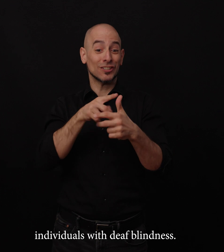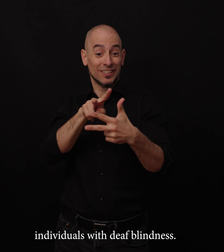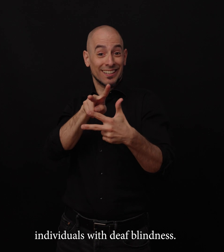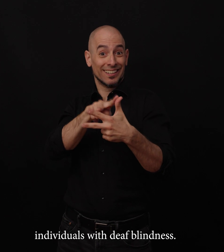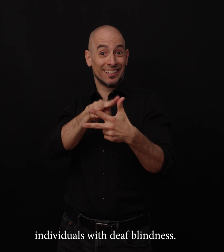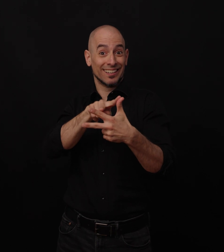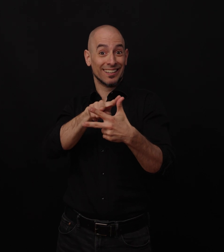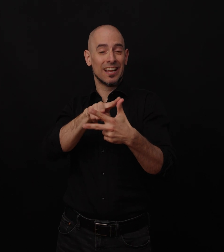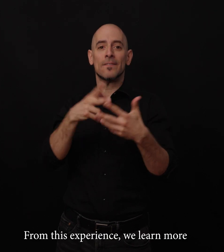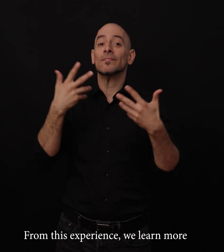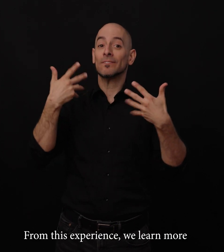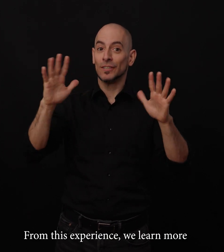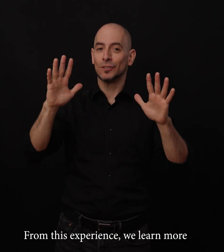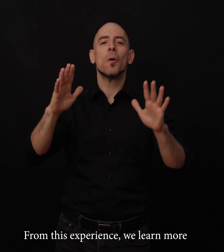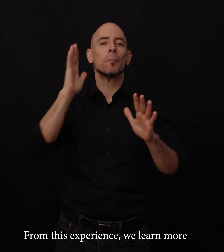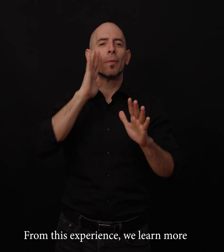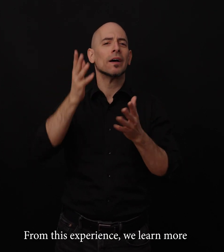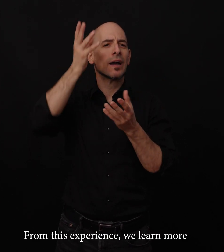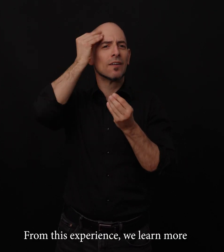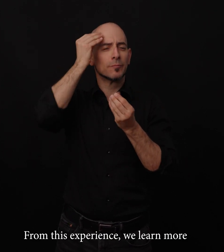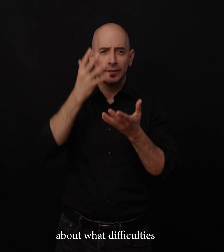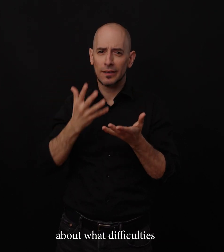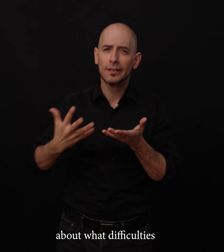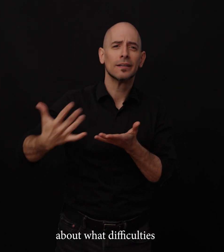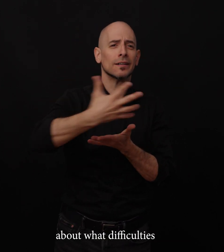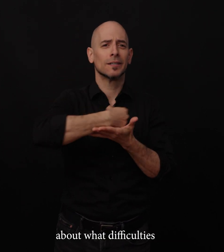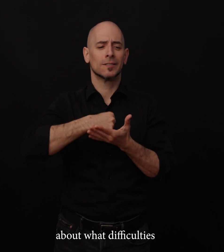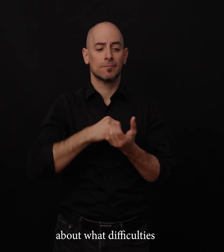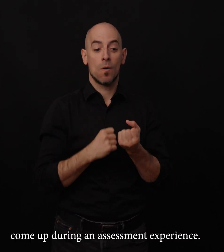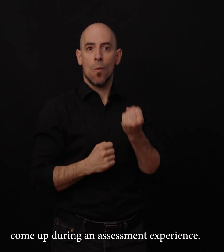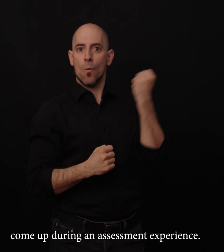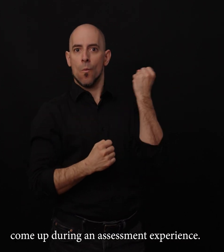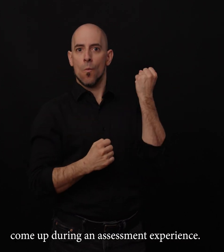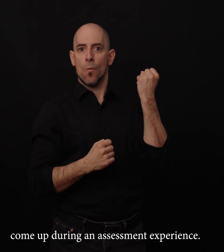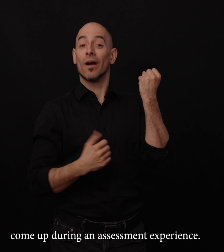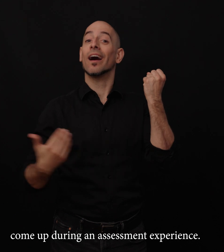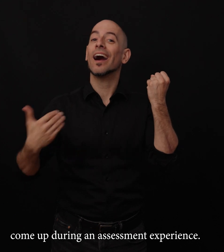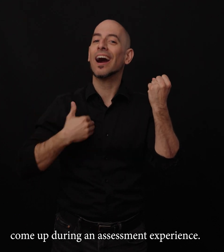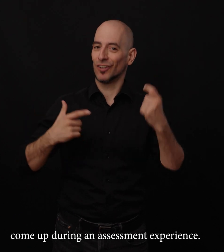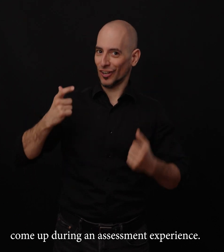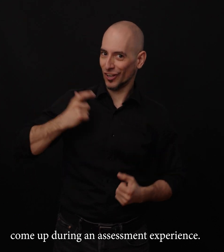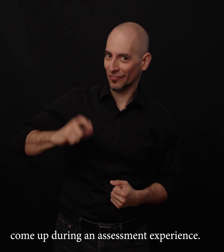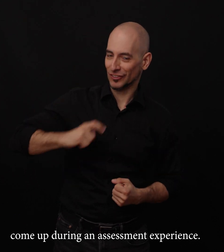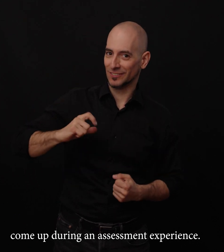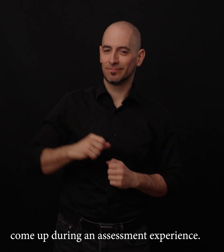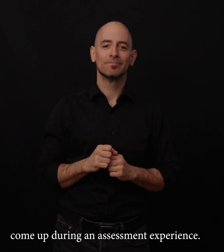deafblindness. From this experience, we learn more about what difficulties come up during an assessment experience.